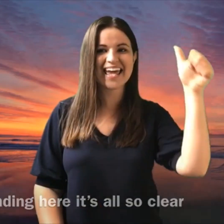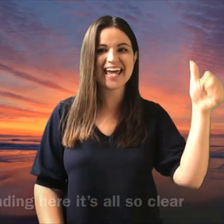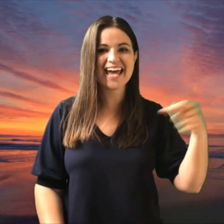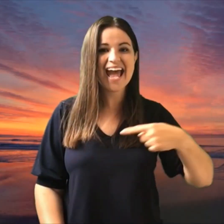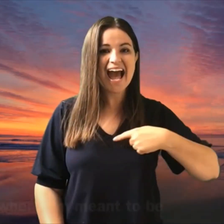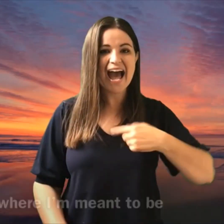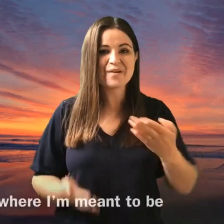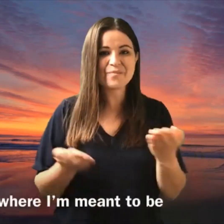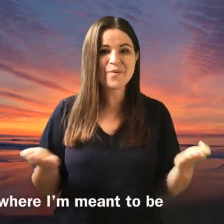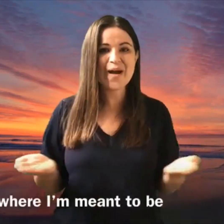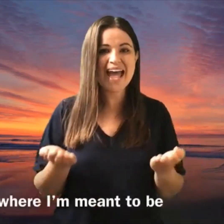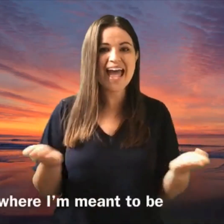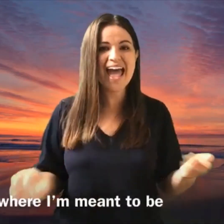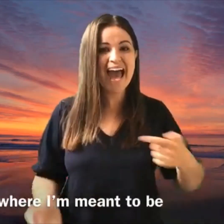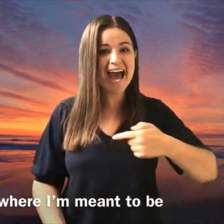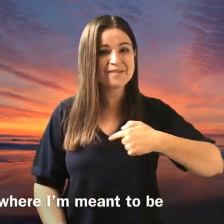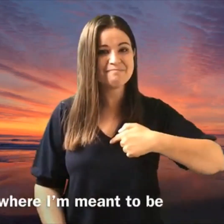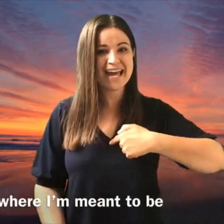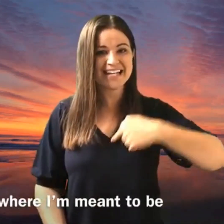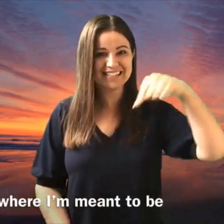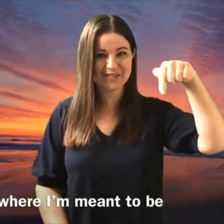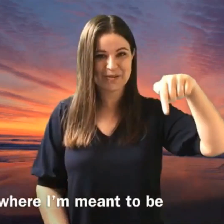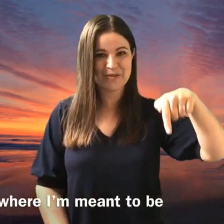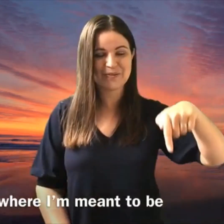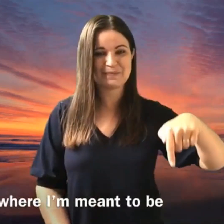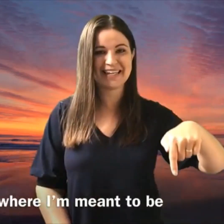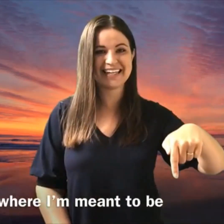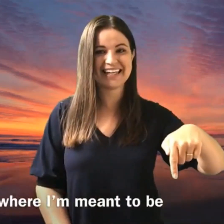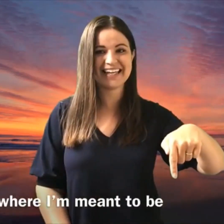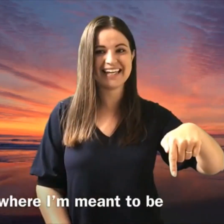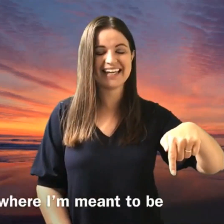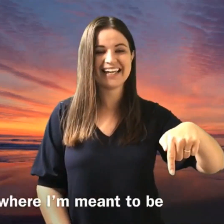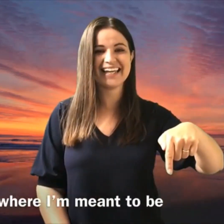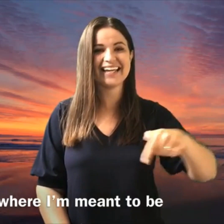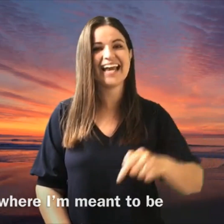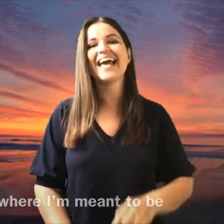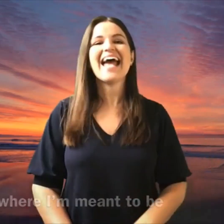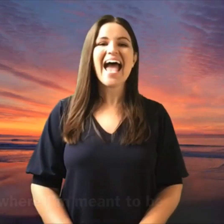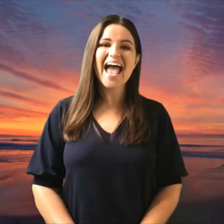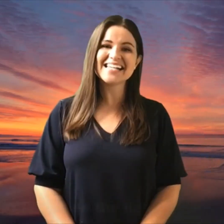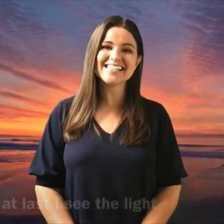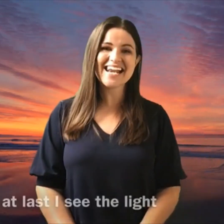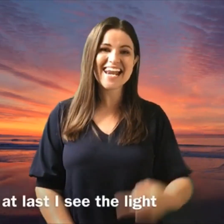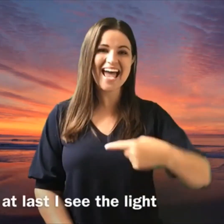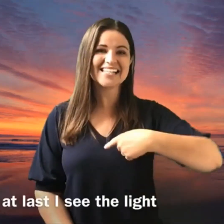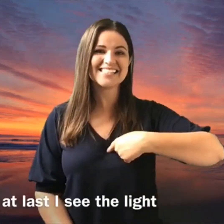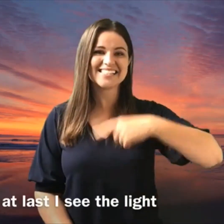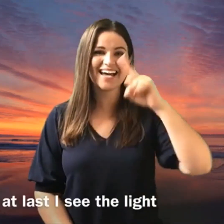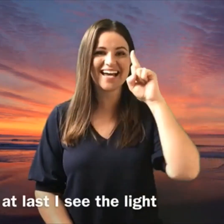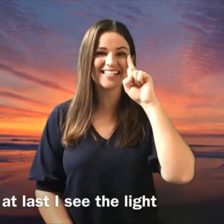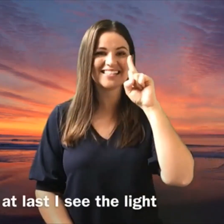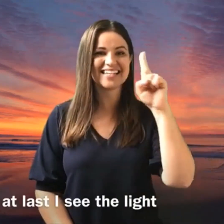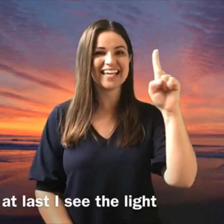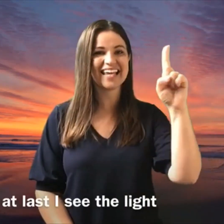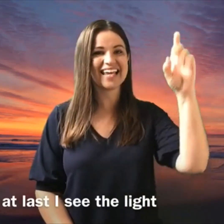clear, I'm where I'm meant to be. And at last I see